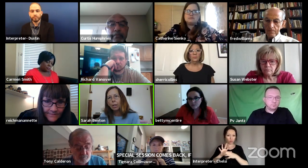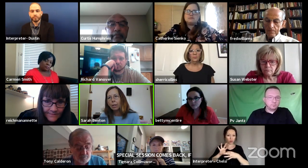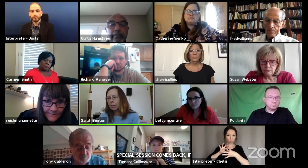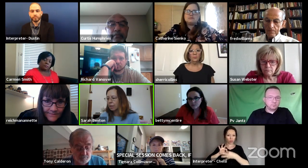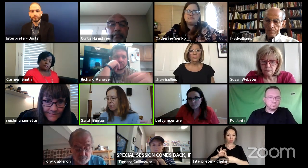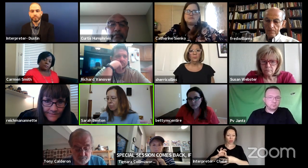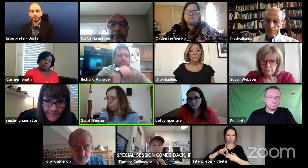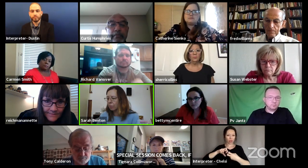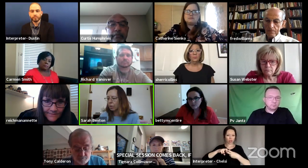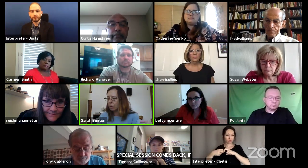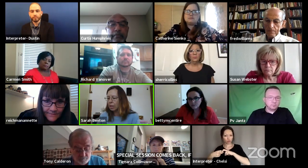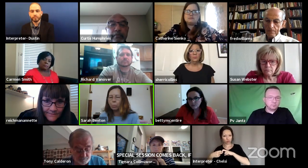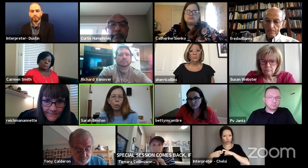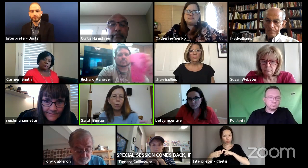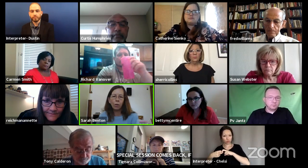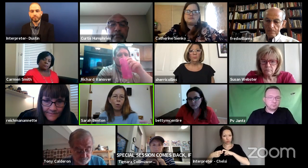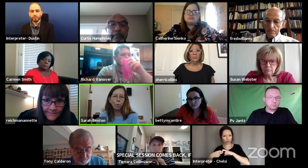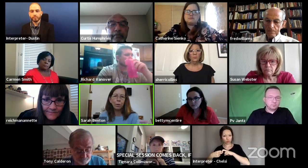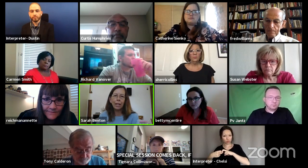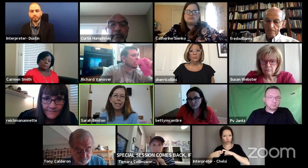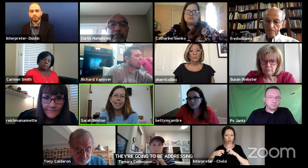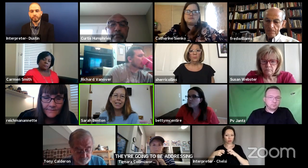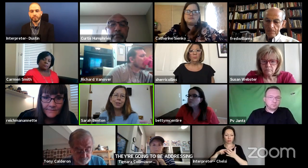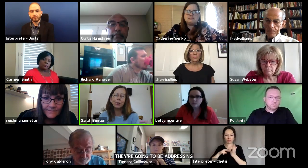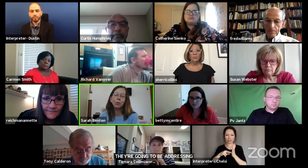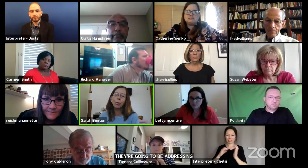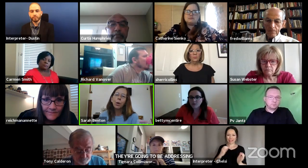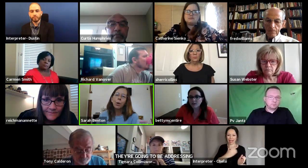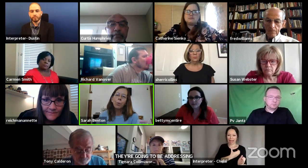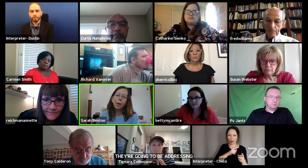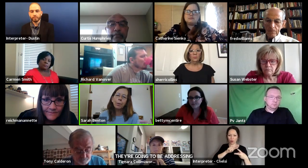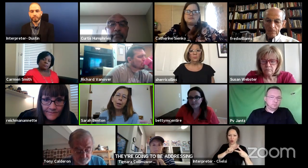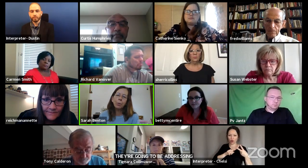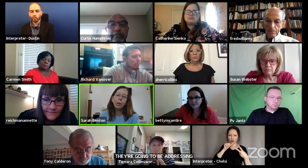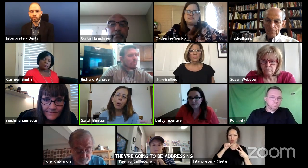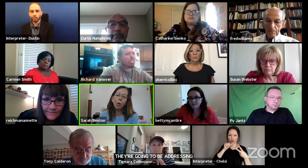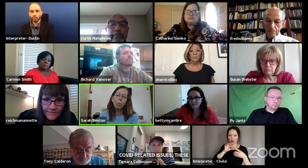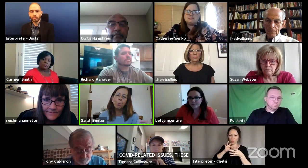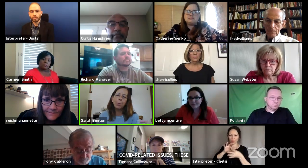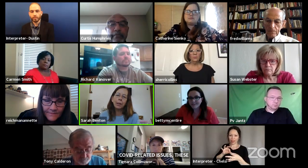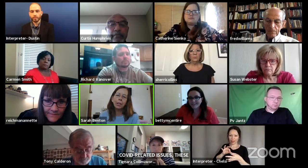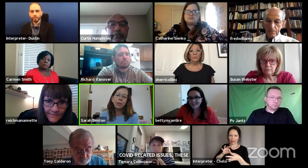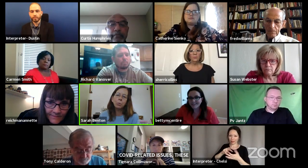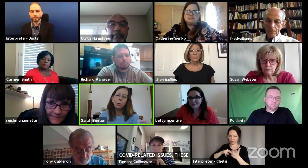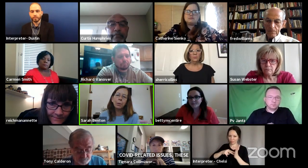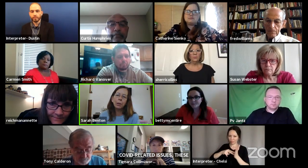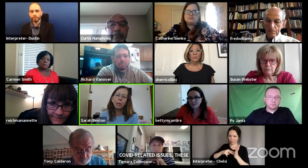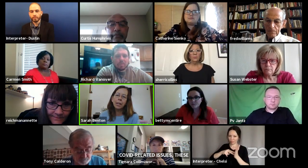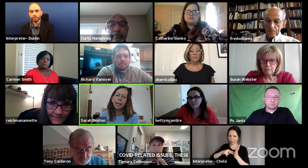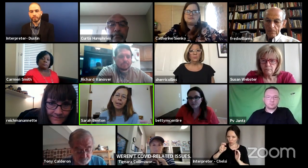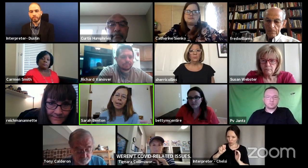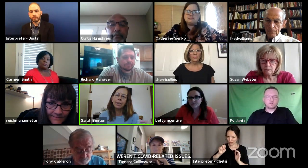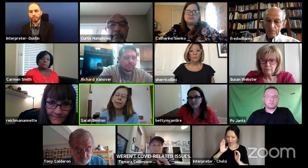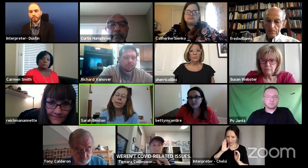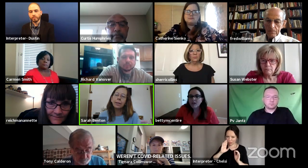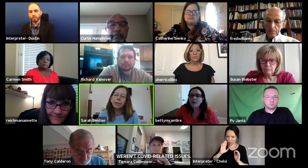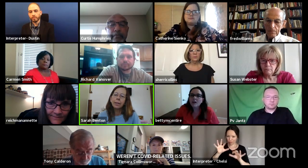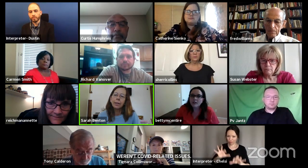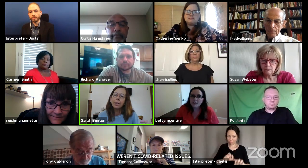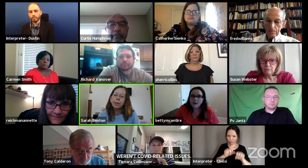issues, these weren't COVID-related issues. So when might we hope that these would be looked at